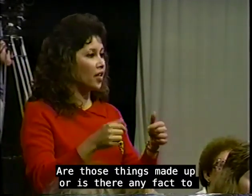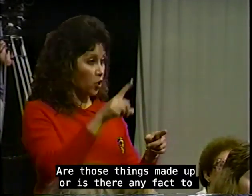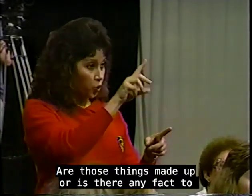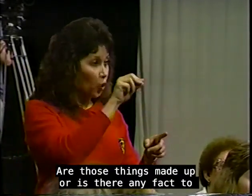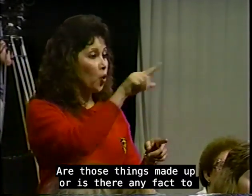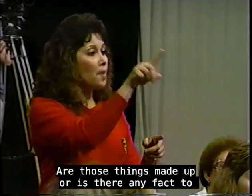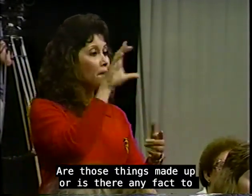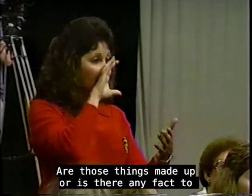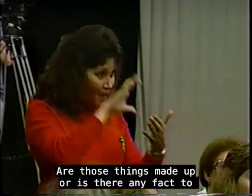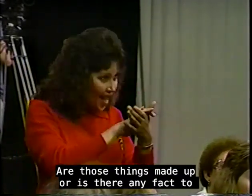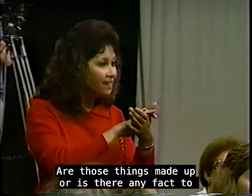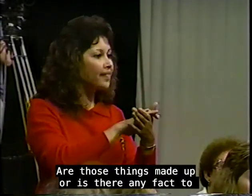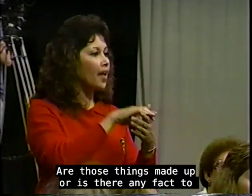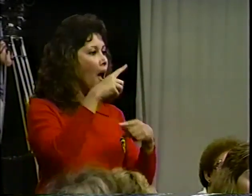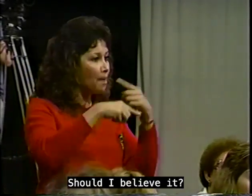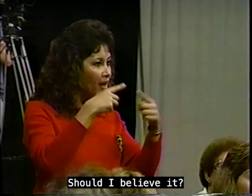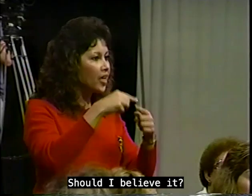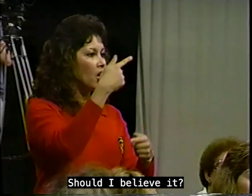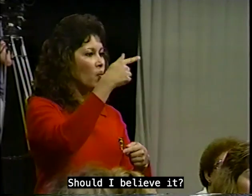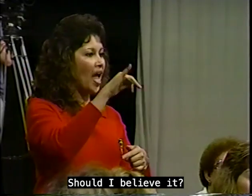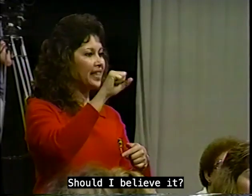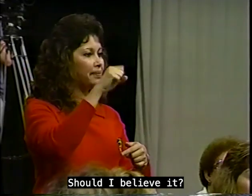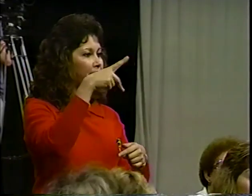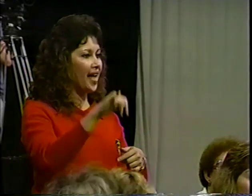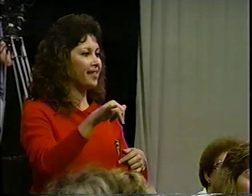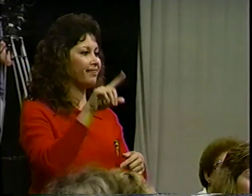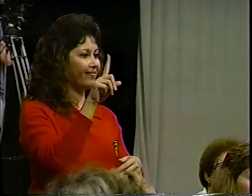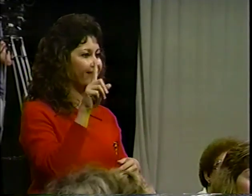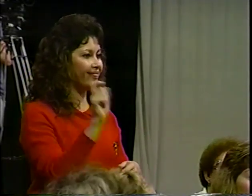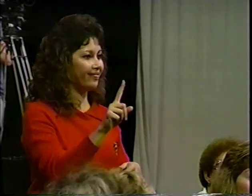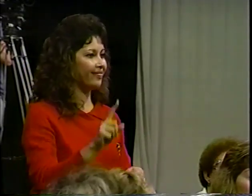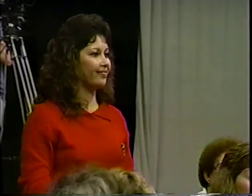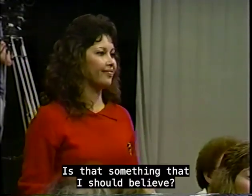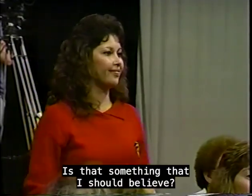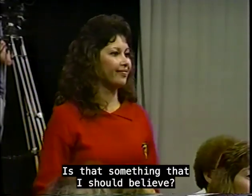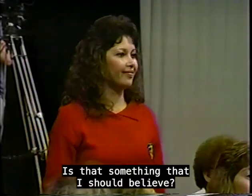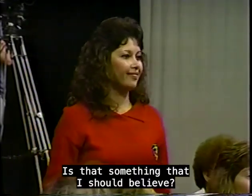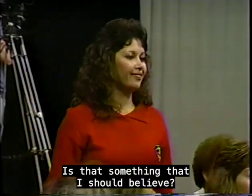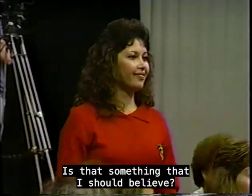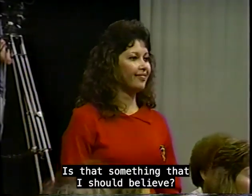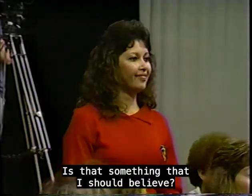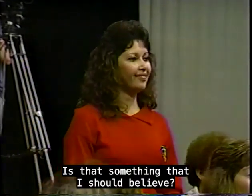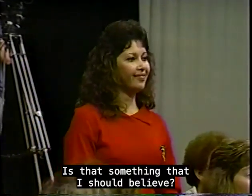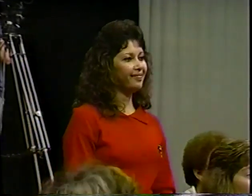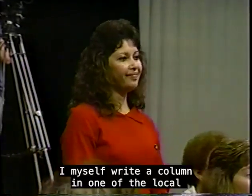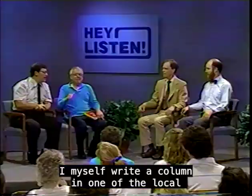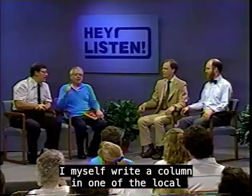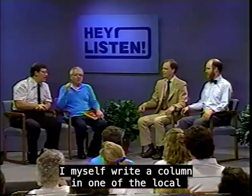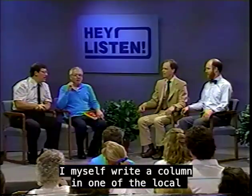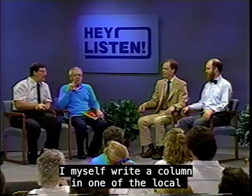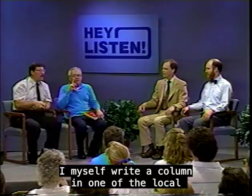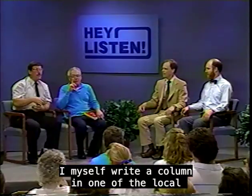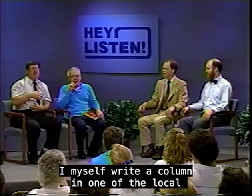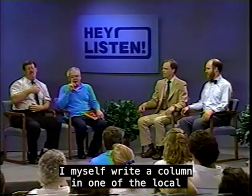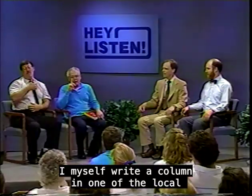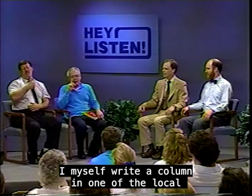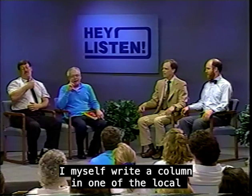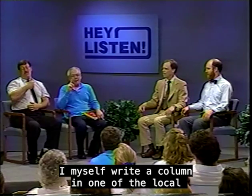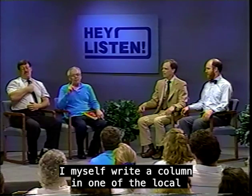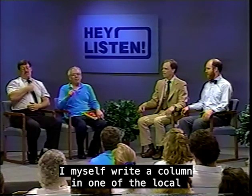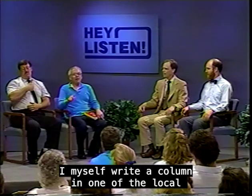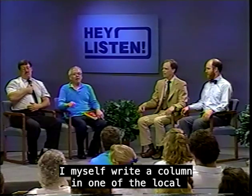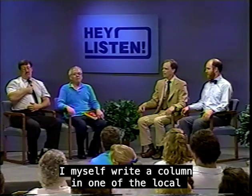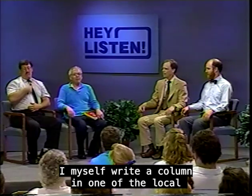things made up, or is there any fact to that? Should I believe it? Is that something that I should believe? I myself write